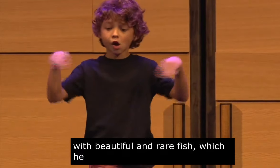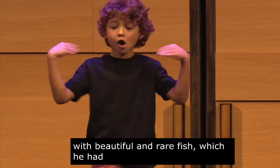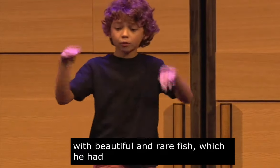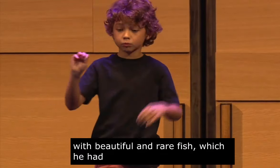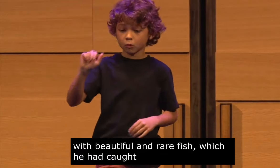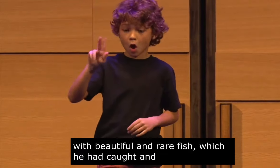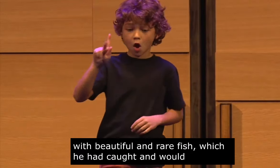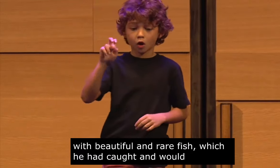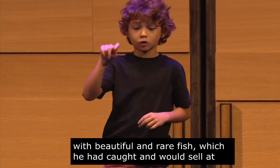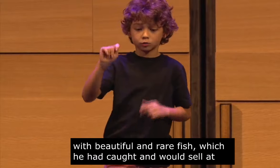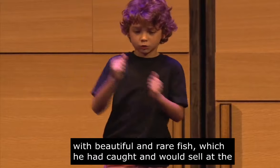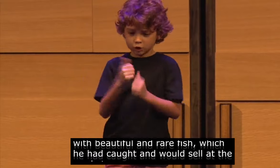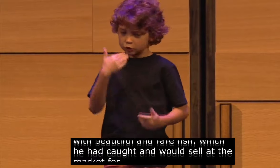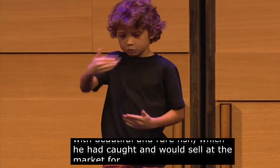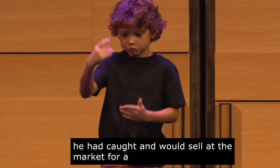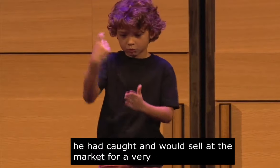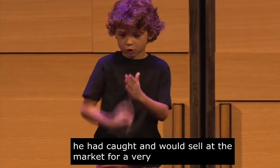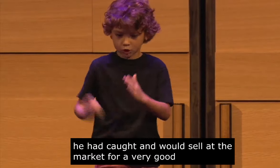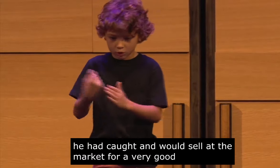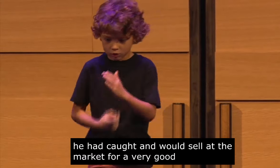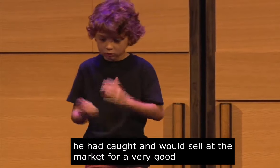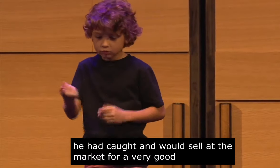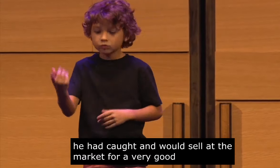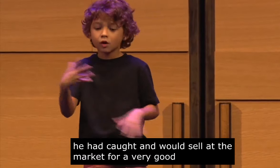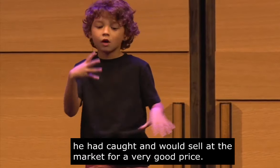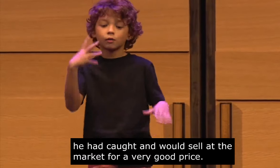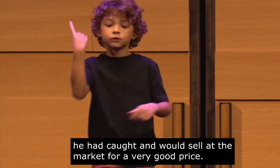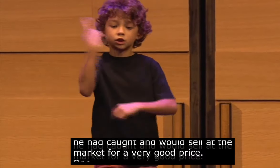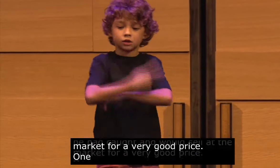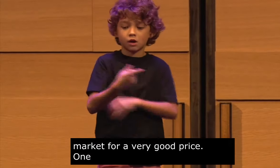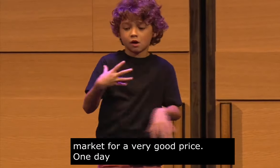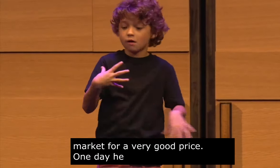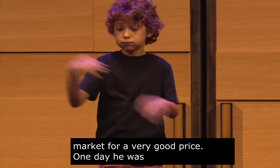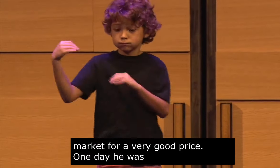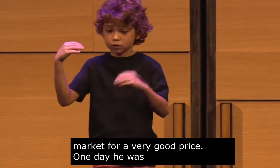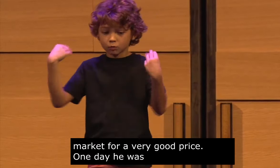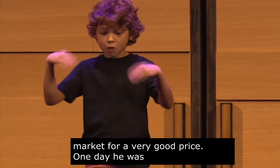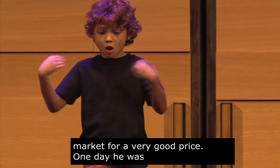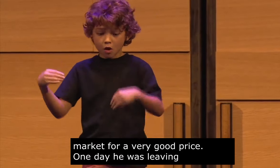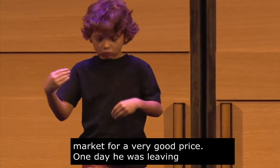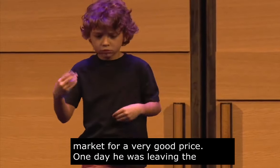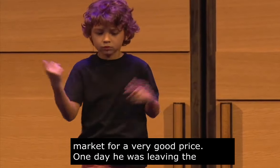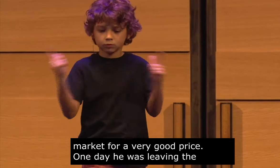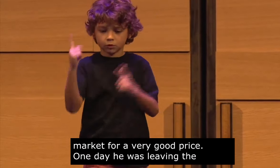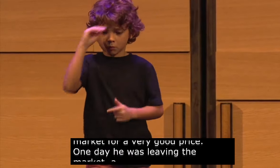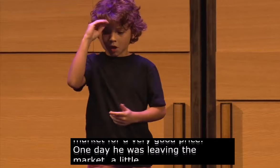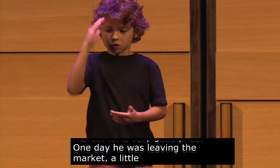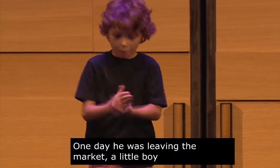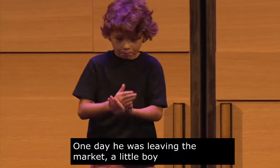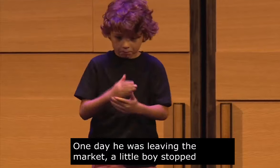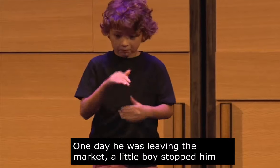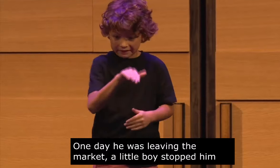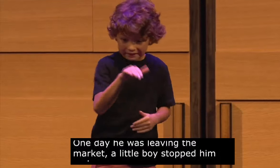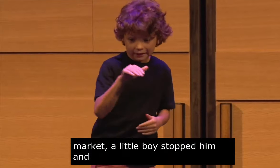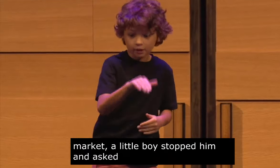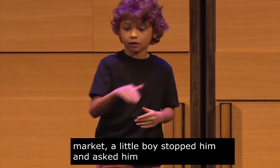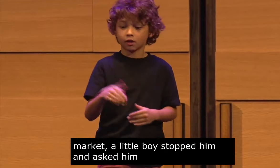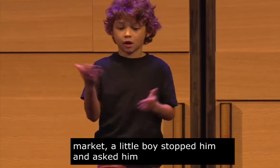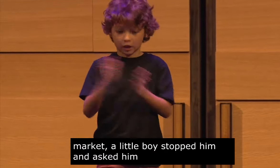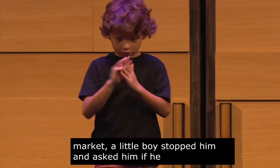which he had caught and would sell at the market for a very good price. One day he was leaving the market, a little boy stopped him and asked